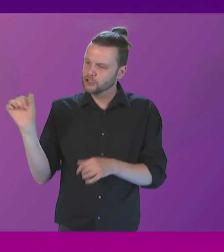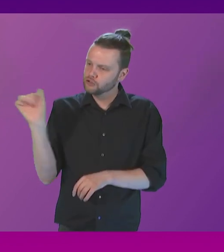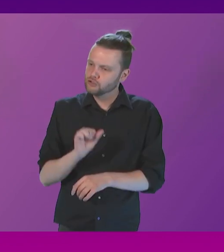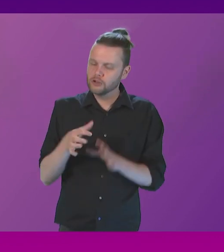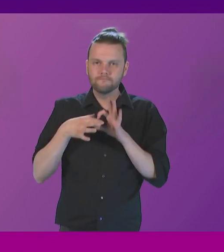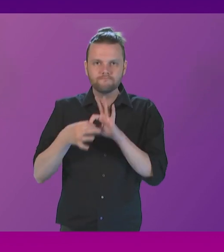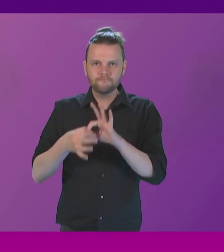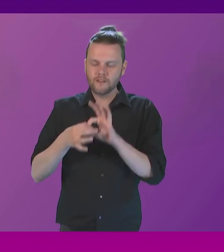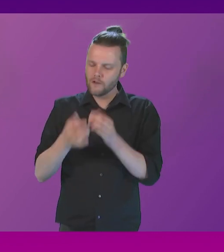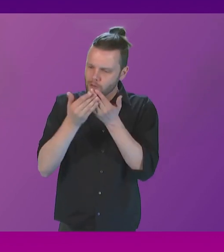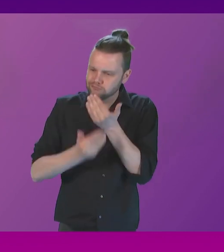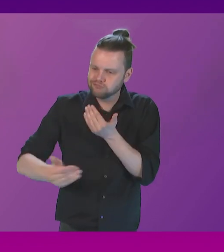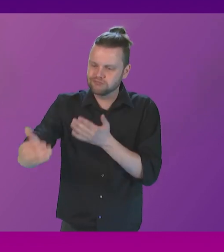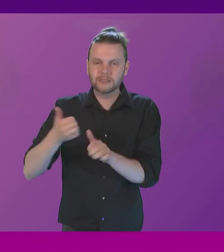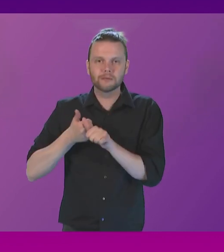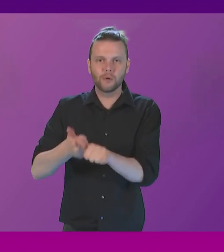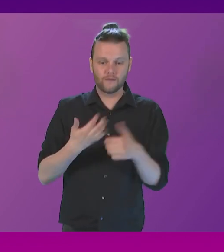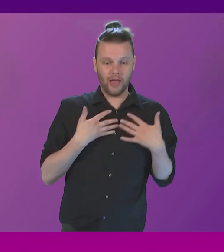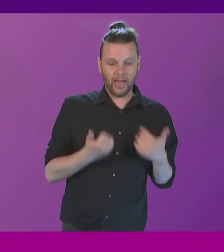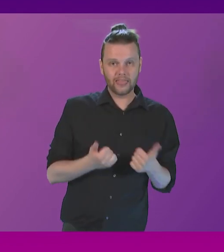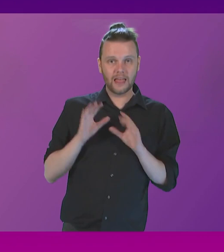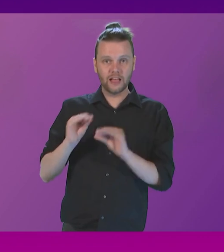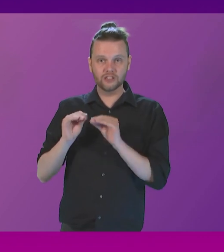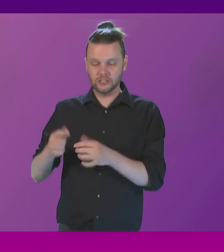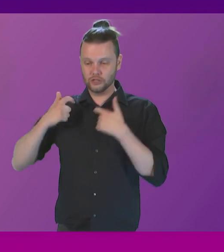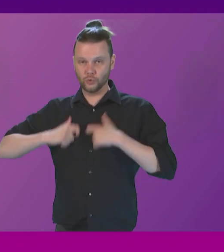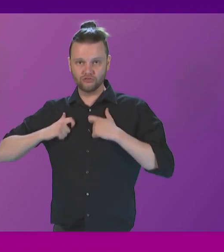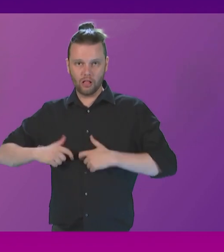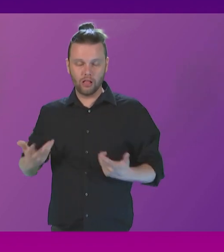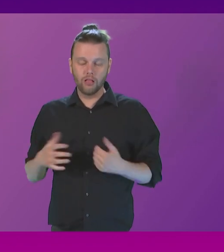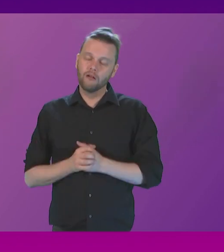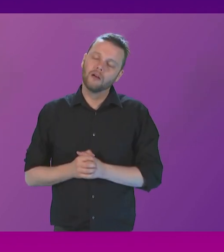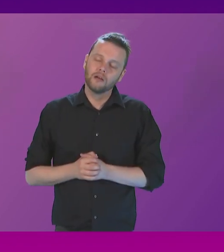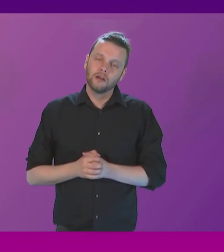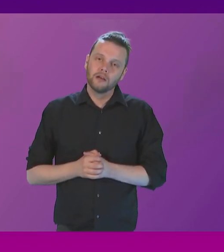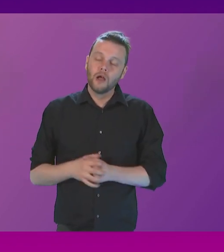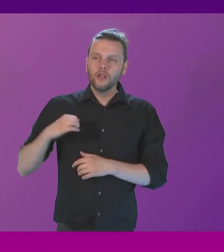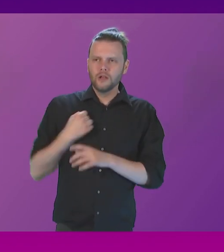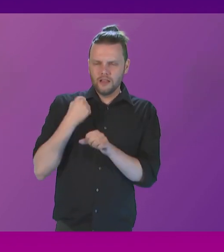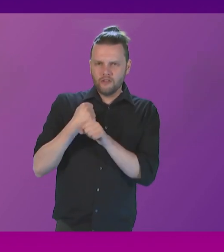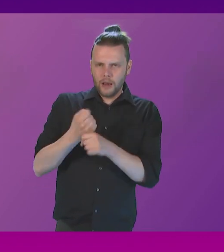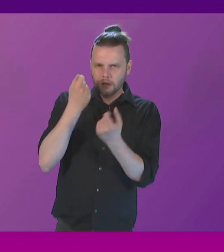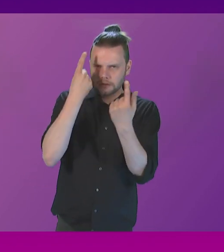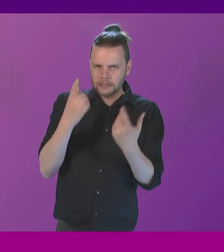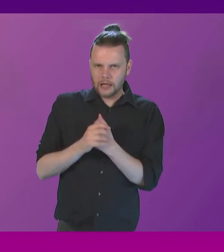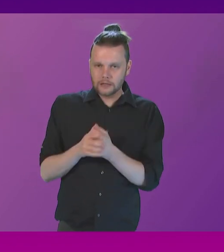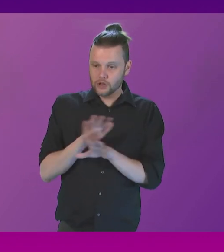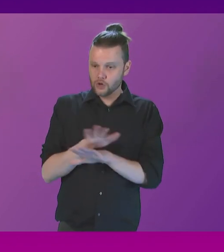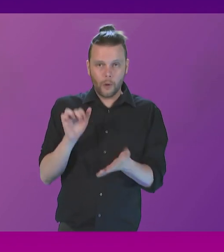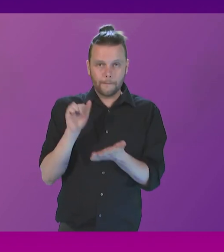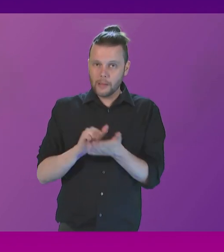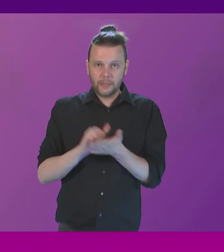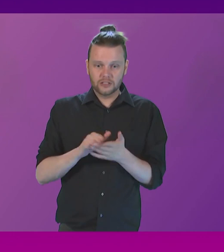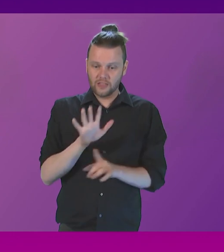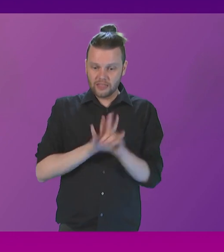long-term support from health, education and social work. Now, the Scottish Government, I understand, still hasn't published the